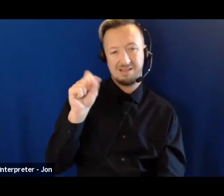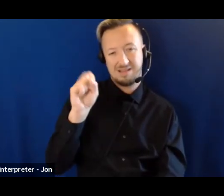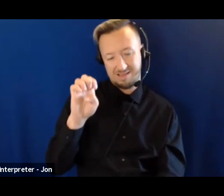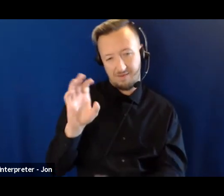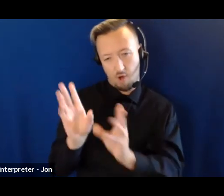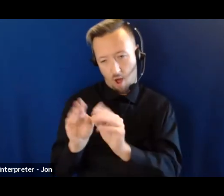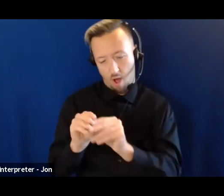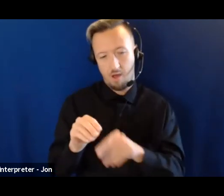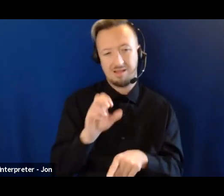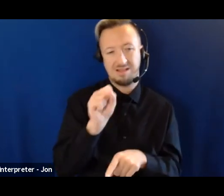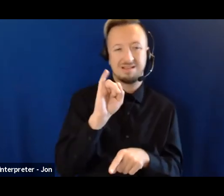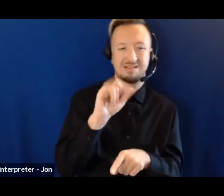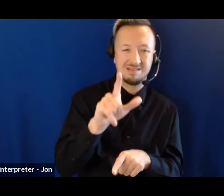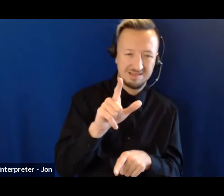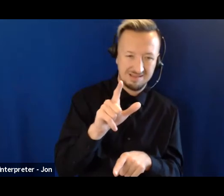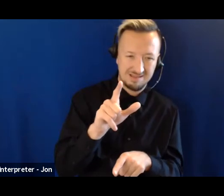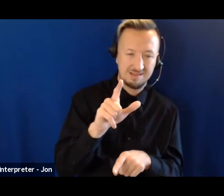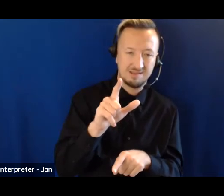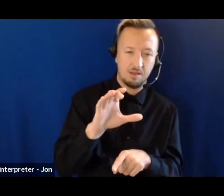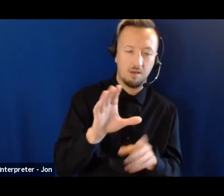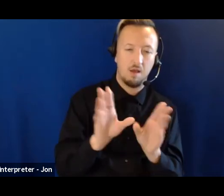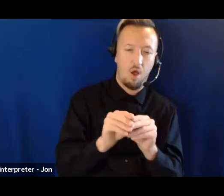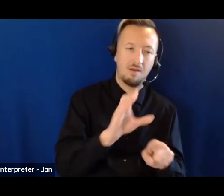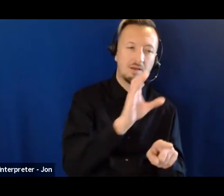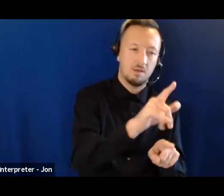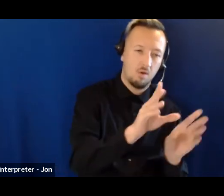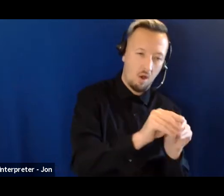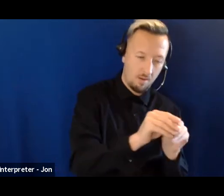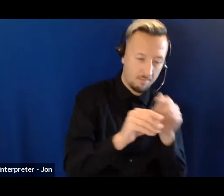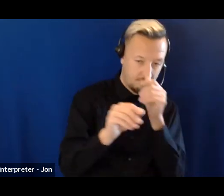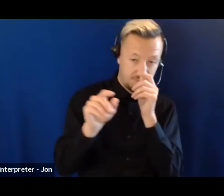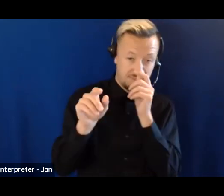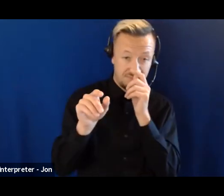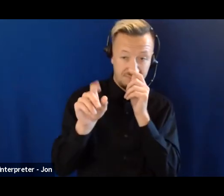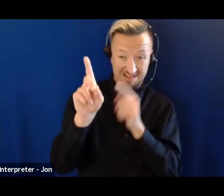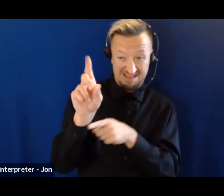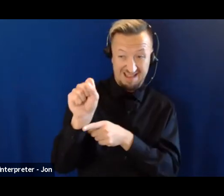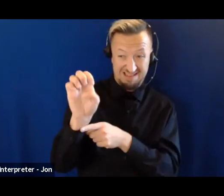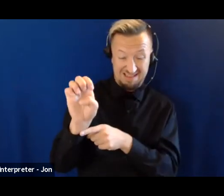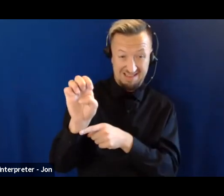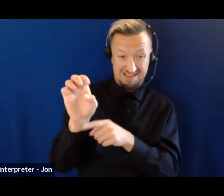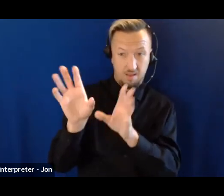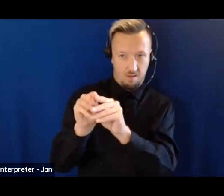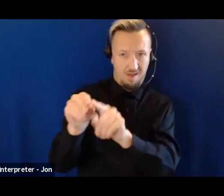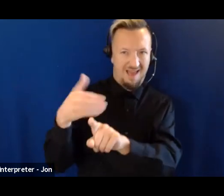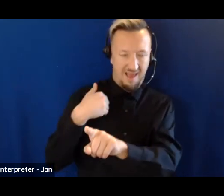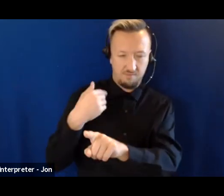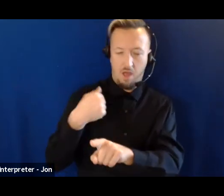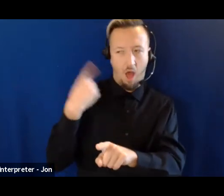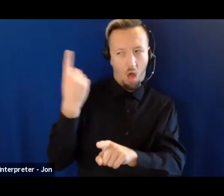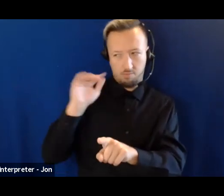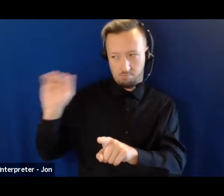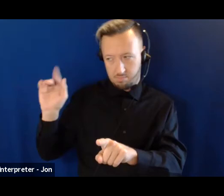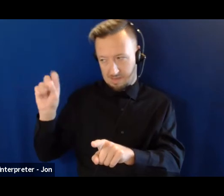and they have the SIL calls. But they have a DSE call, and I always make sure that my DSE knows that. We've gone through a lot of DSEs